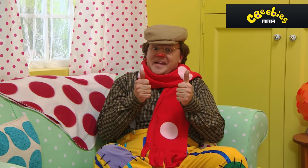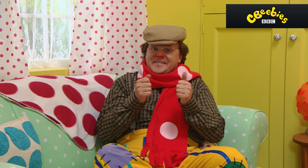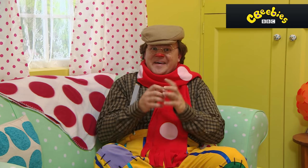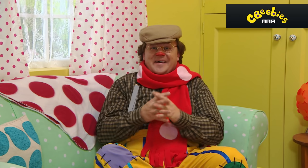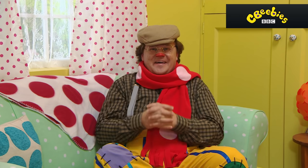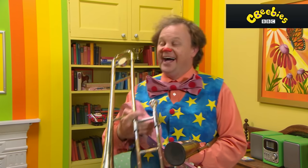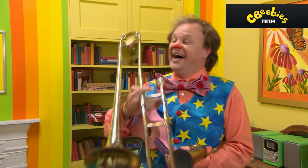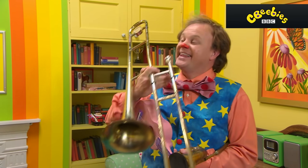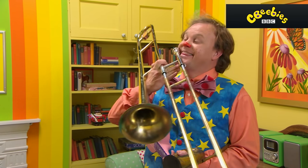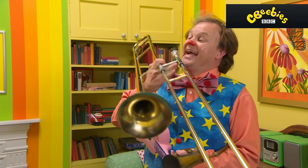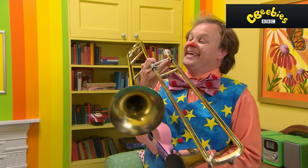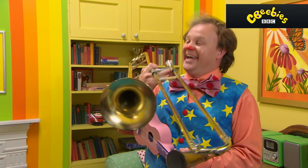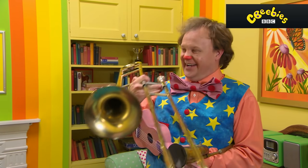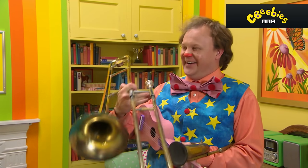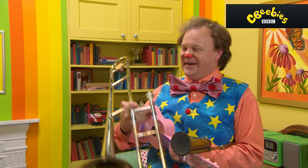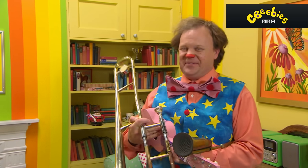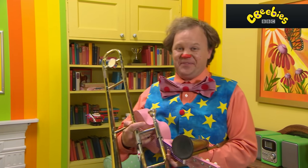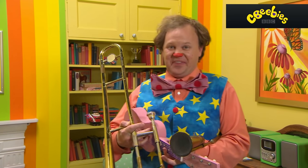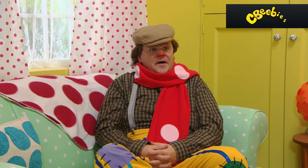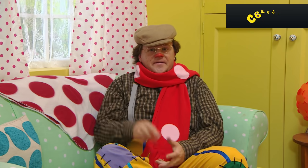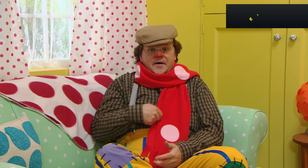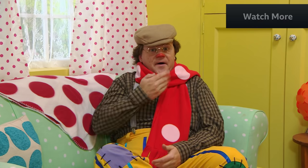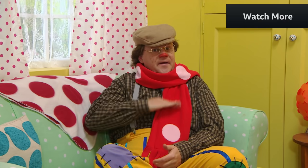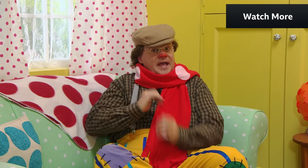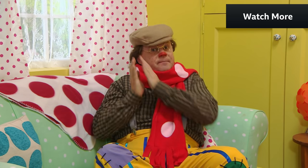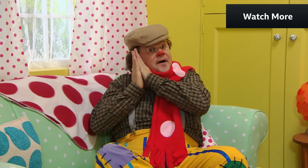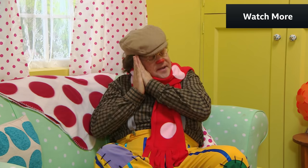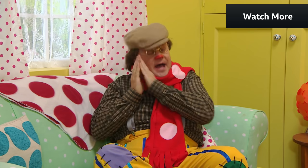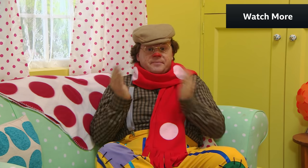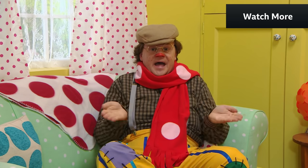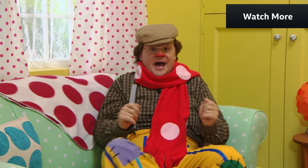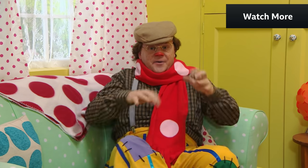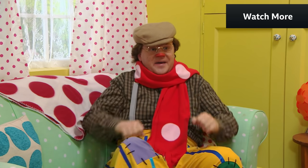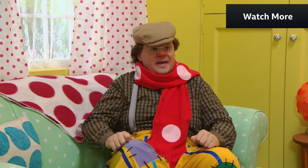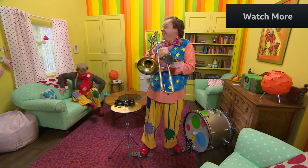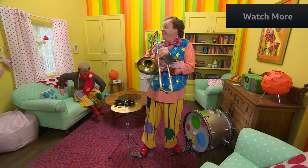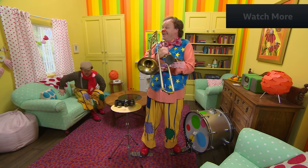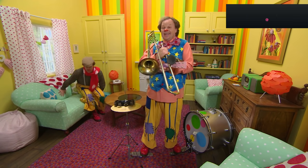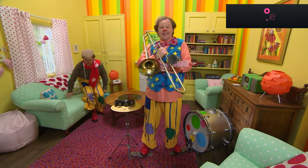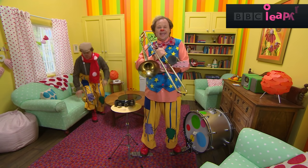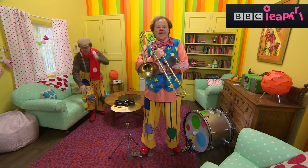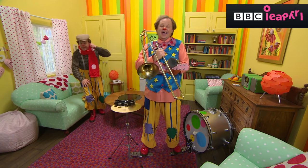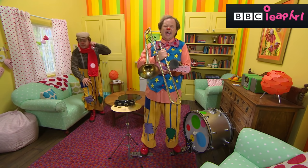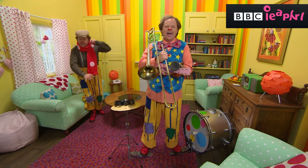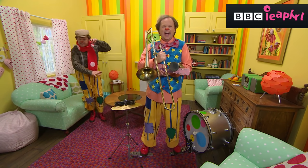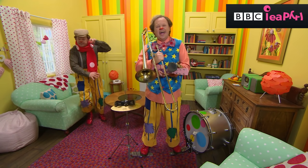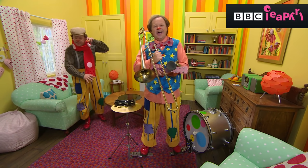great. Oh, thank you. Right, I need my nap now. We're musical friends, Mr.